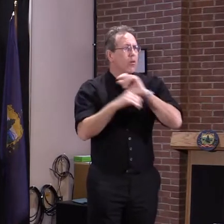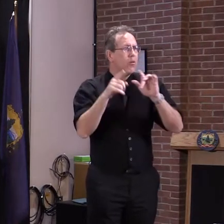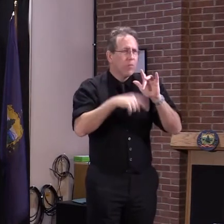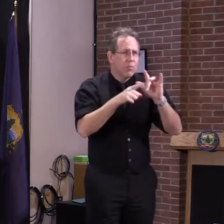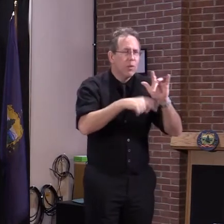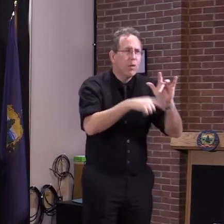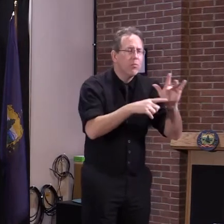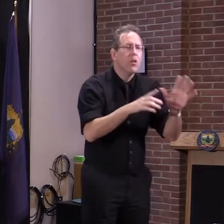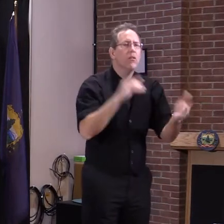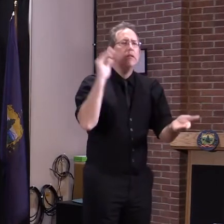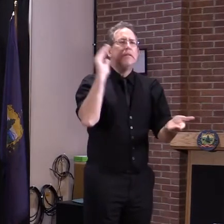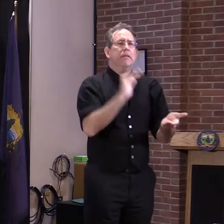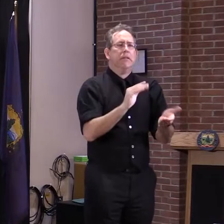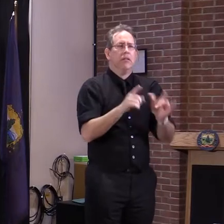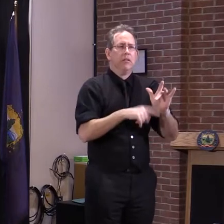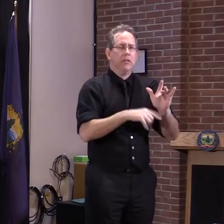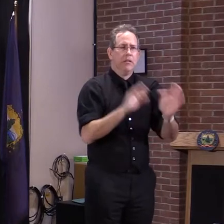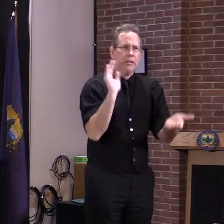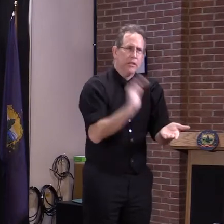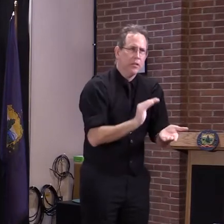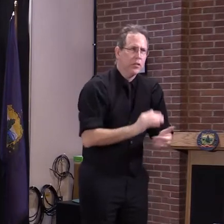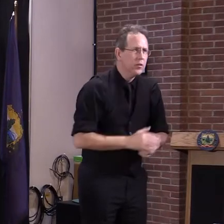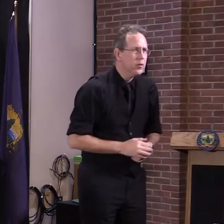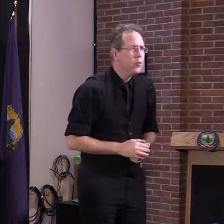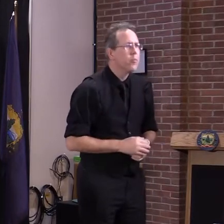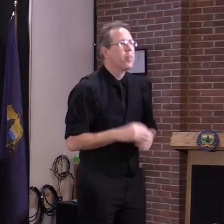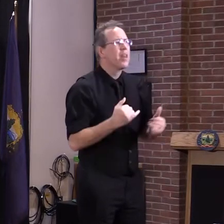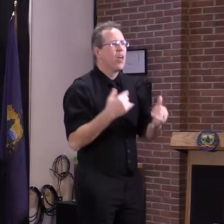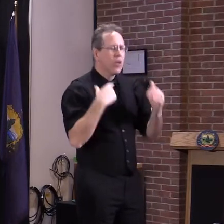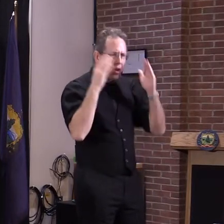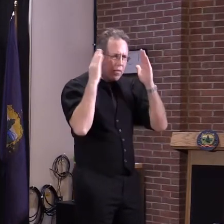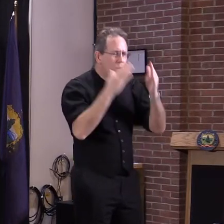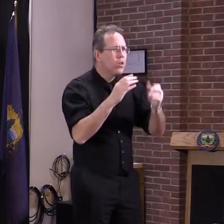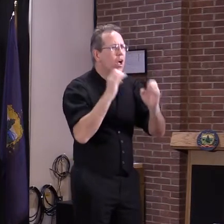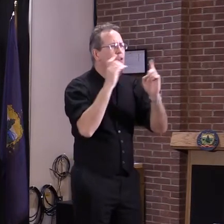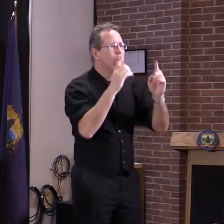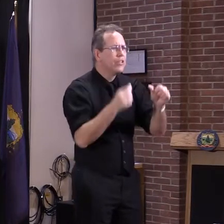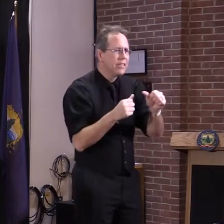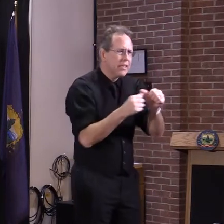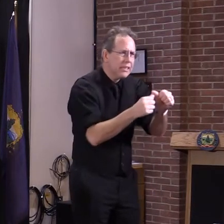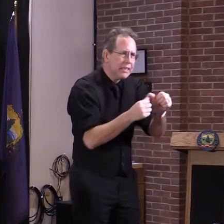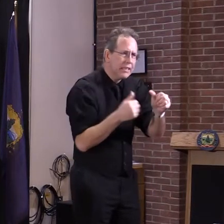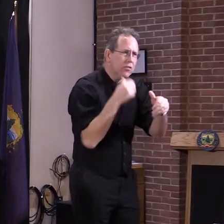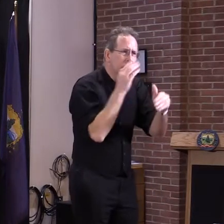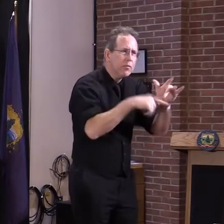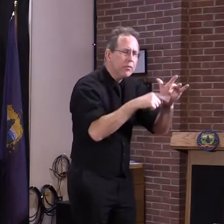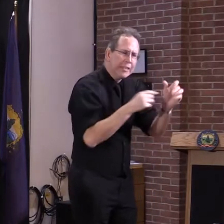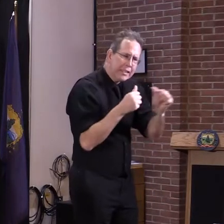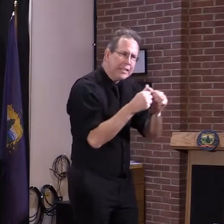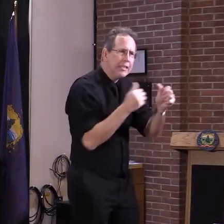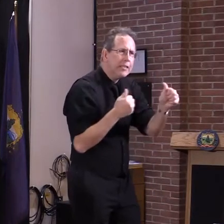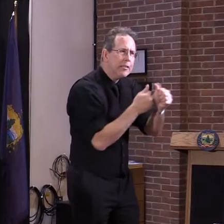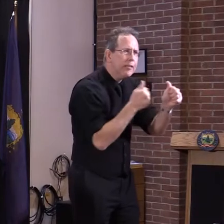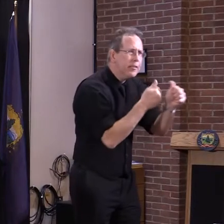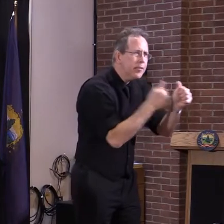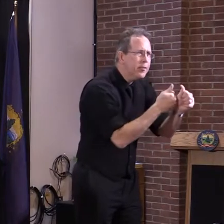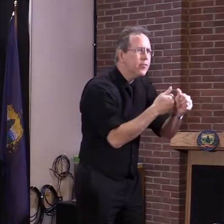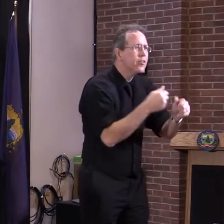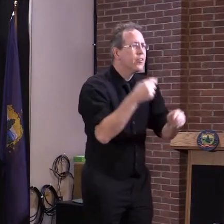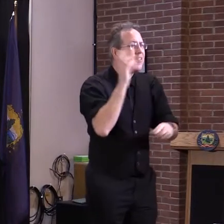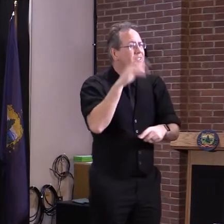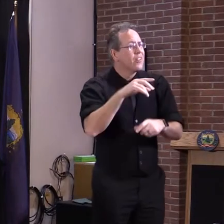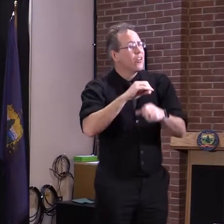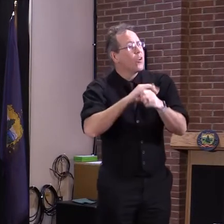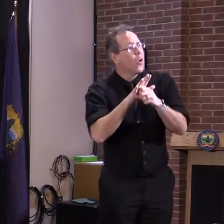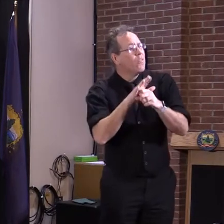more emphasis on evaluating the education risks to our students. We will continue to have variants come and go, more or less on a